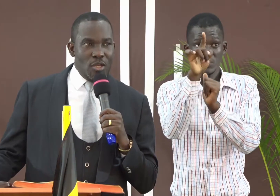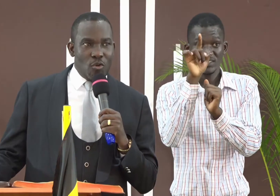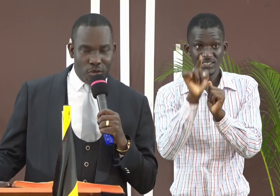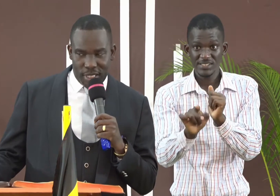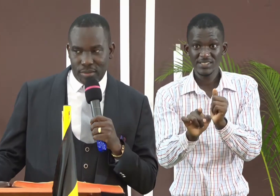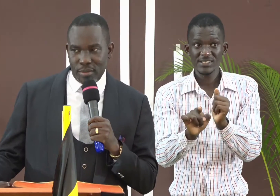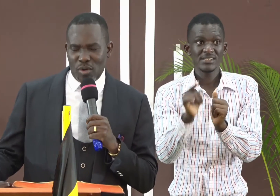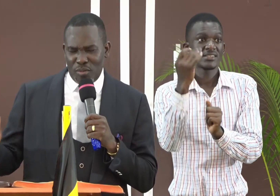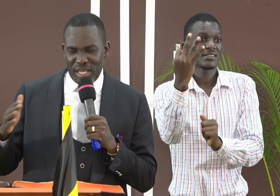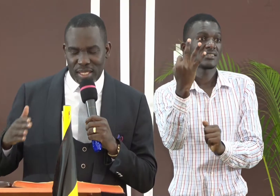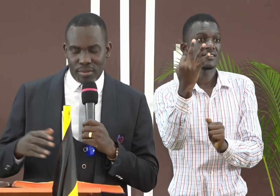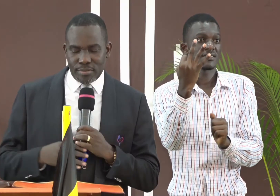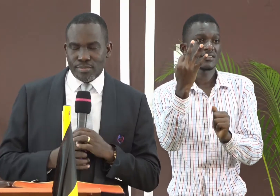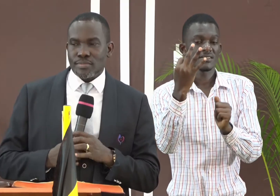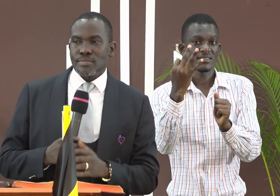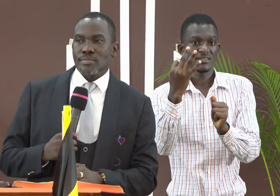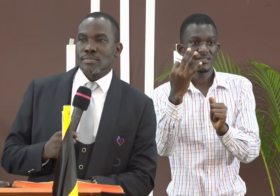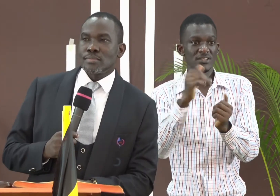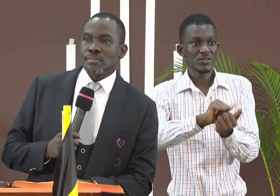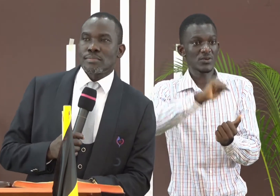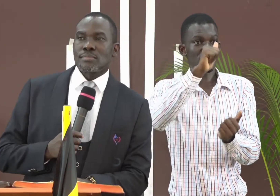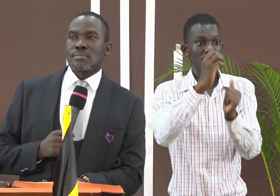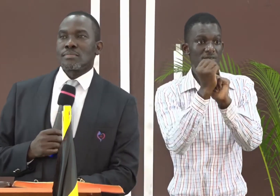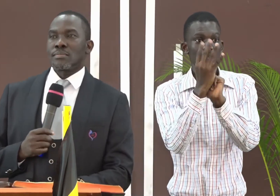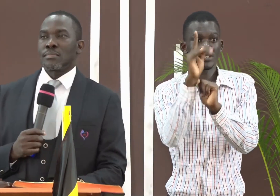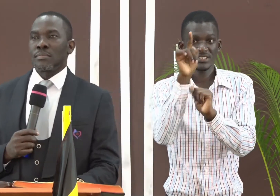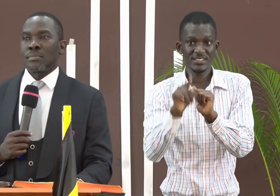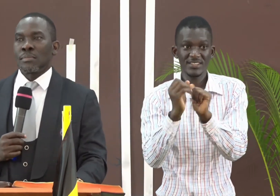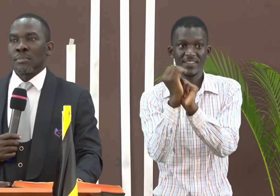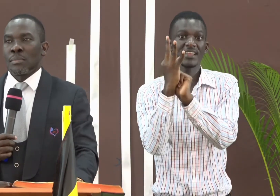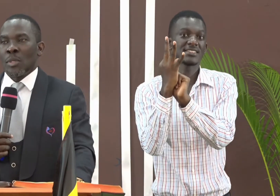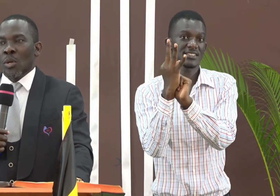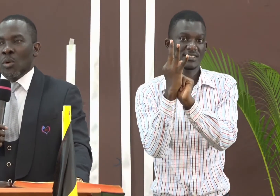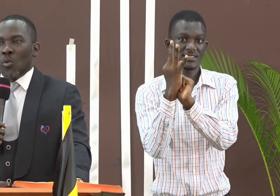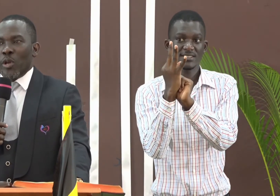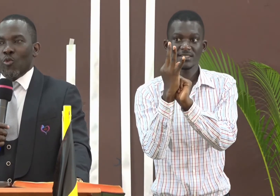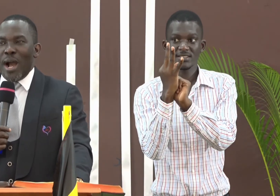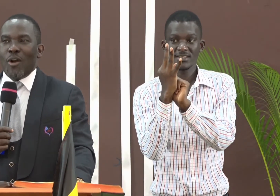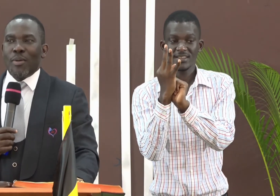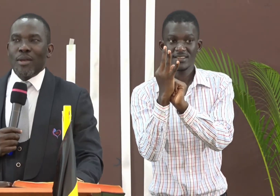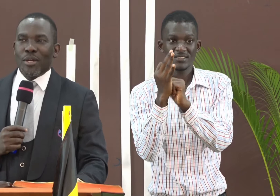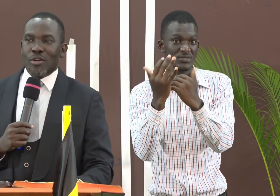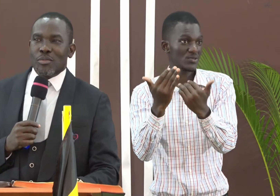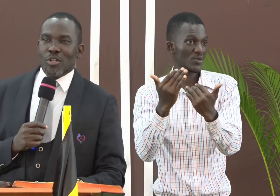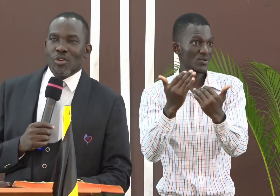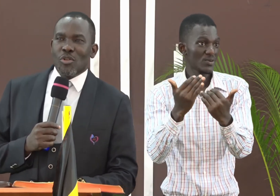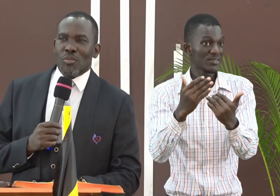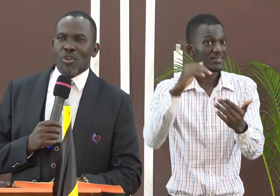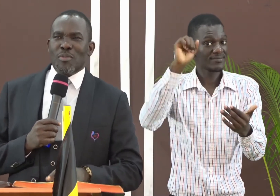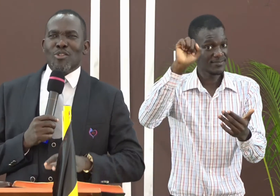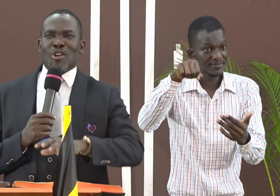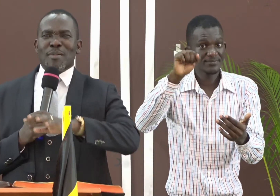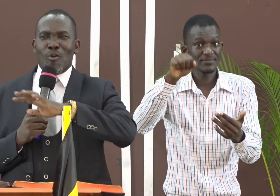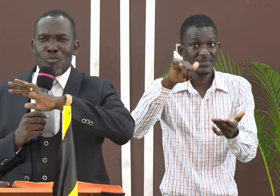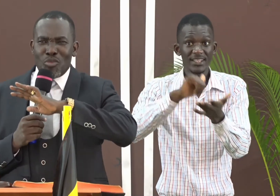olunyiriri olw'okusatu olw'13. That is in Revelation 14 and verse 13. Weewaawo bw'ayogera